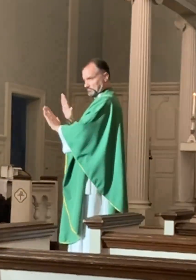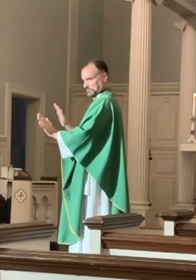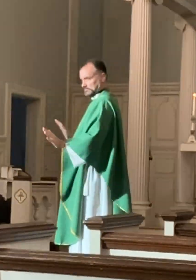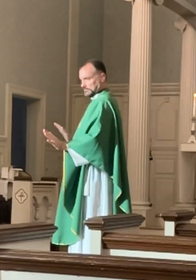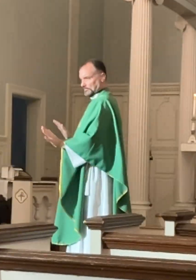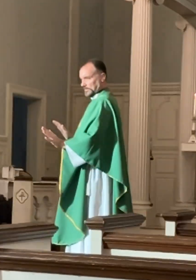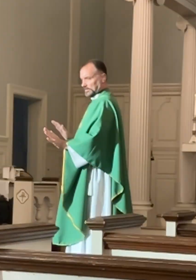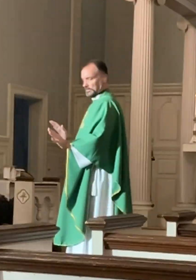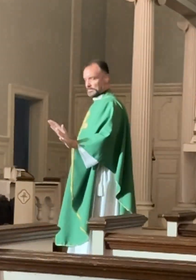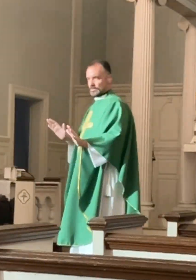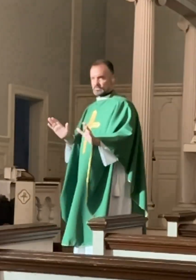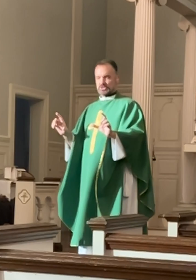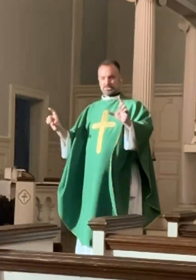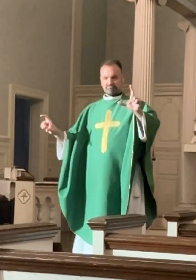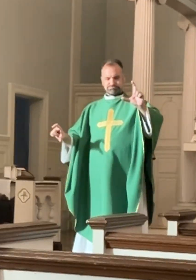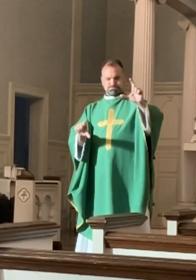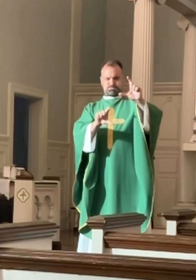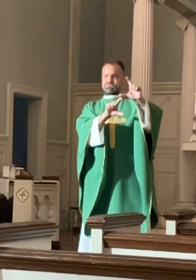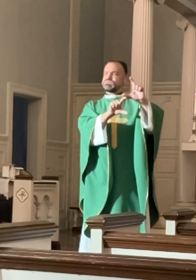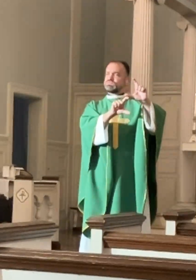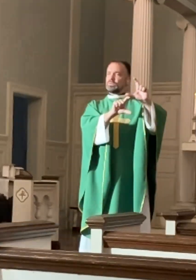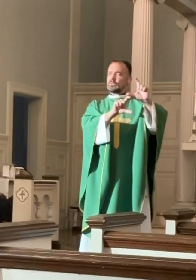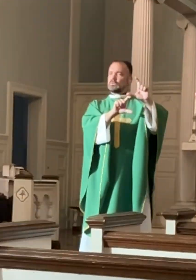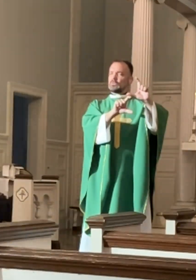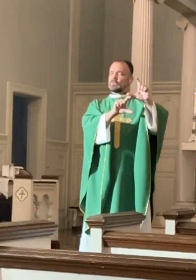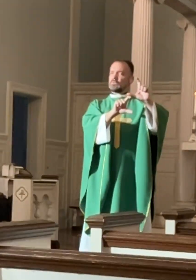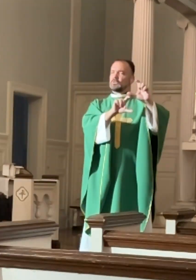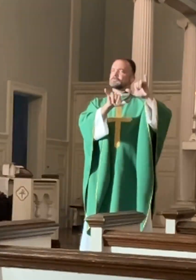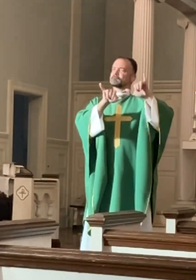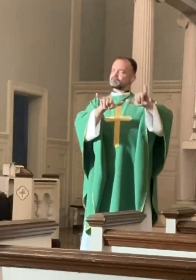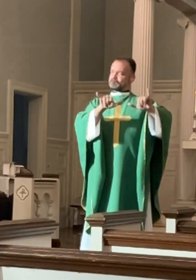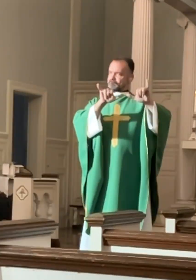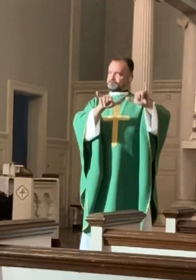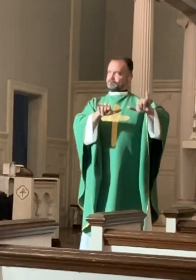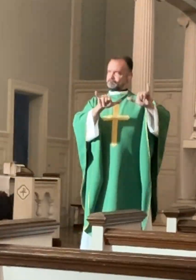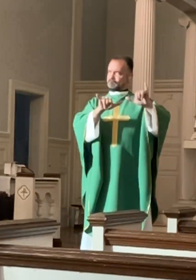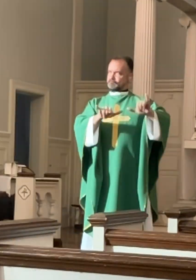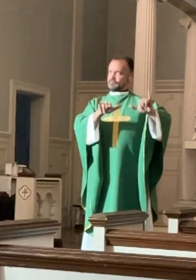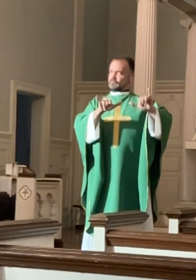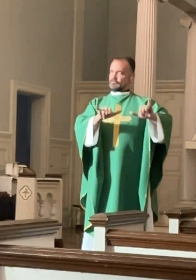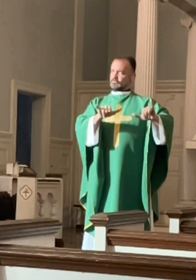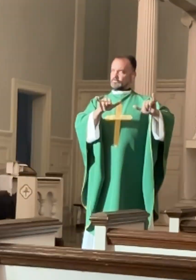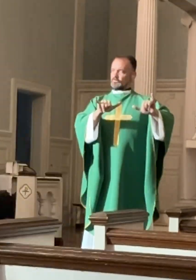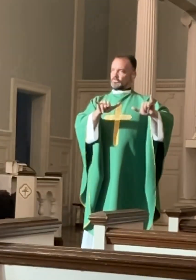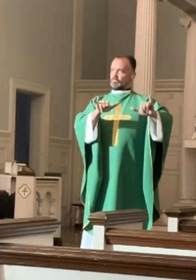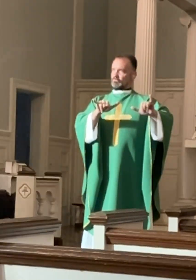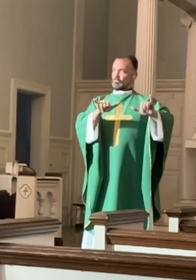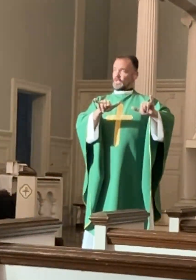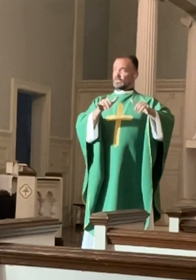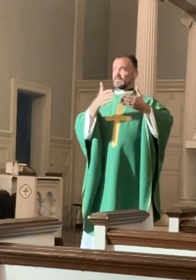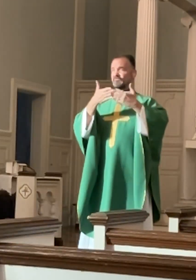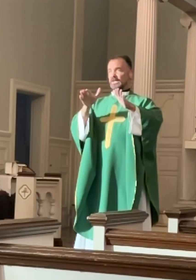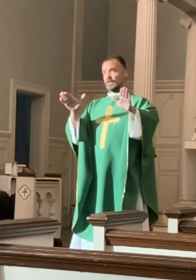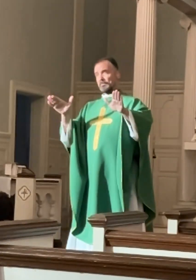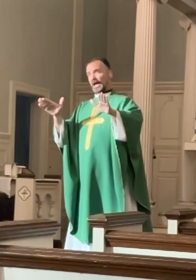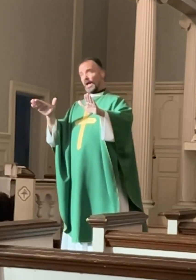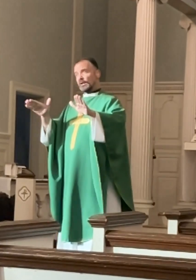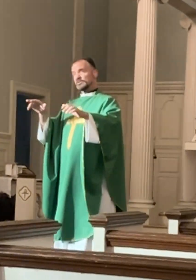net loss without depending on the income from the school that's saving that as needed, then we can